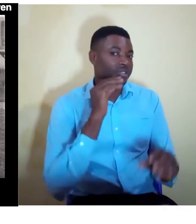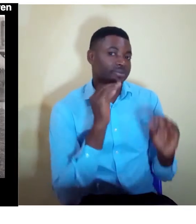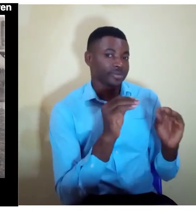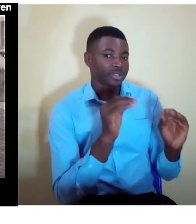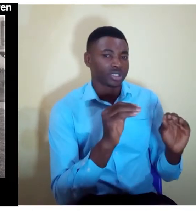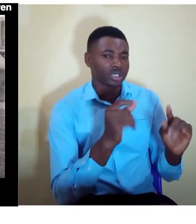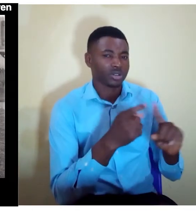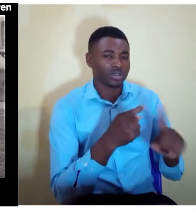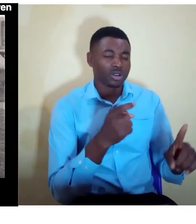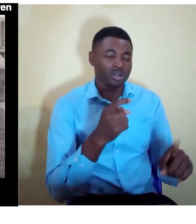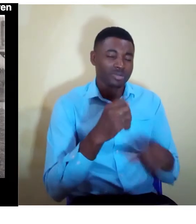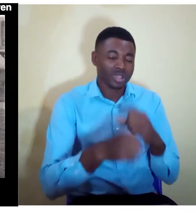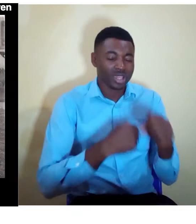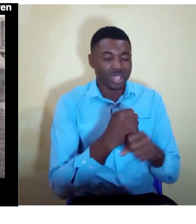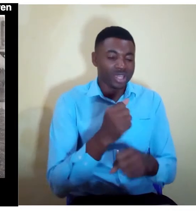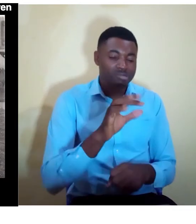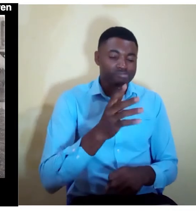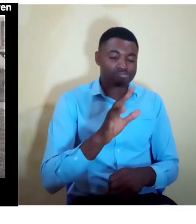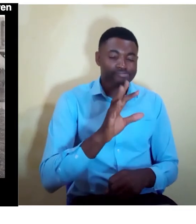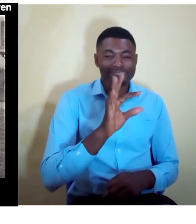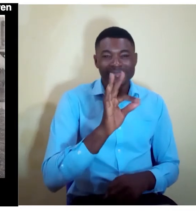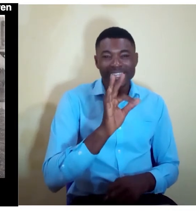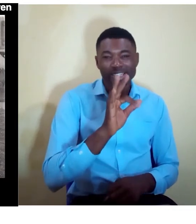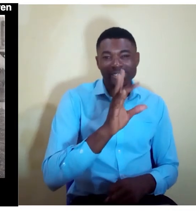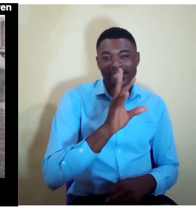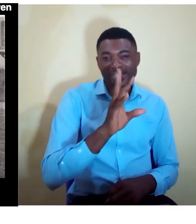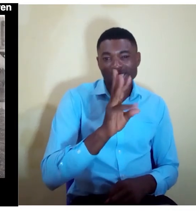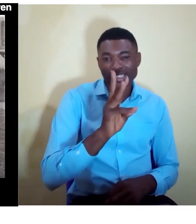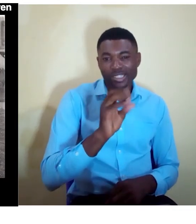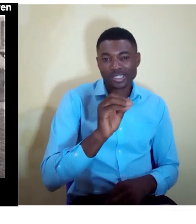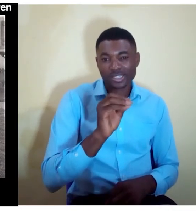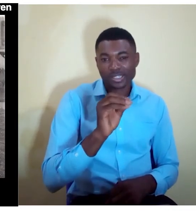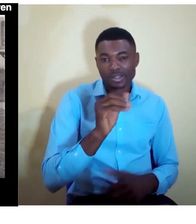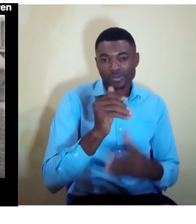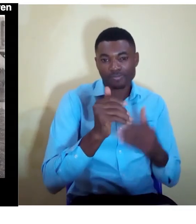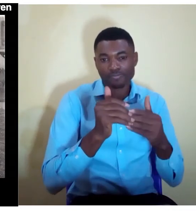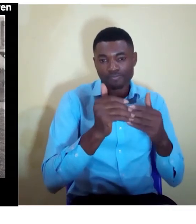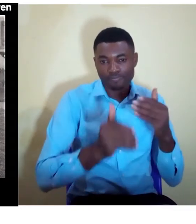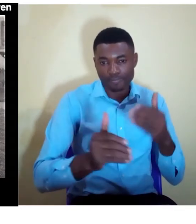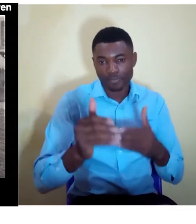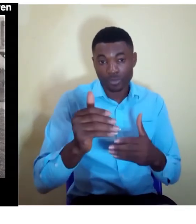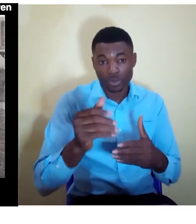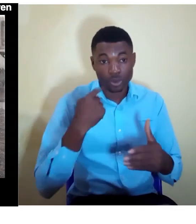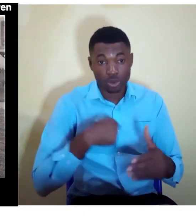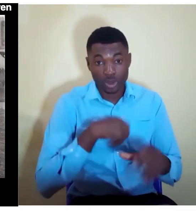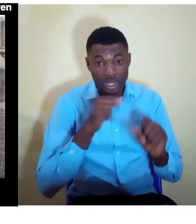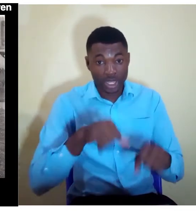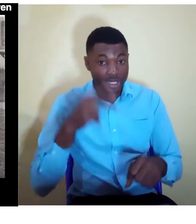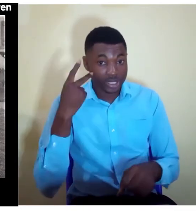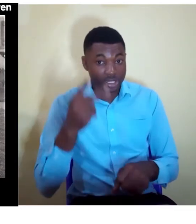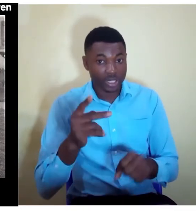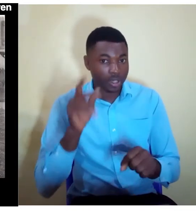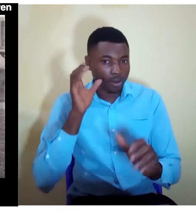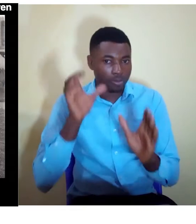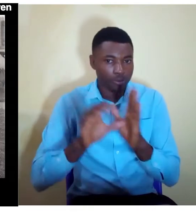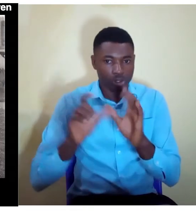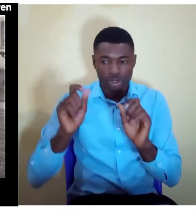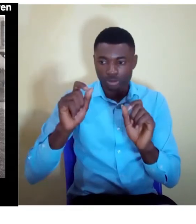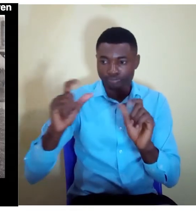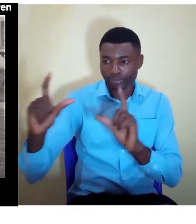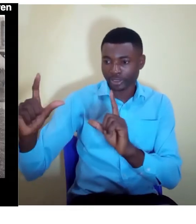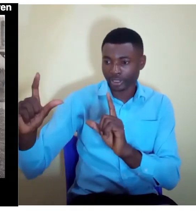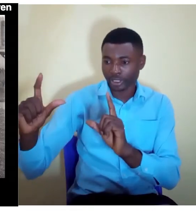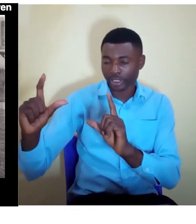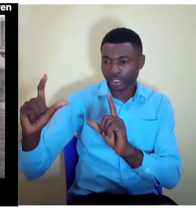from approximately 1960 onward. So we can see here